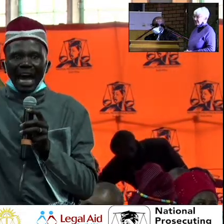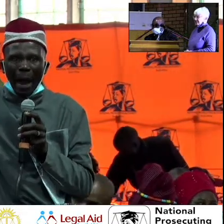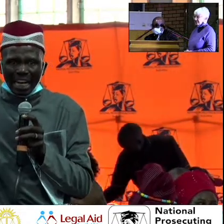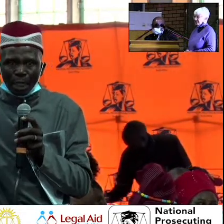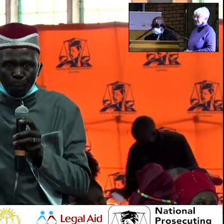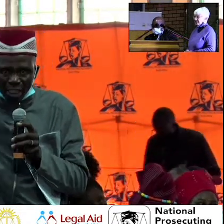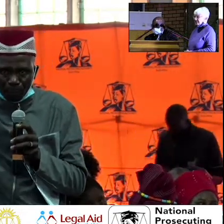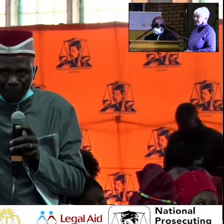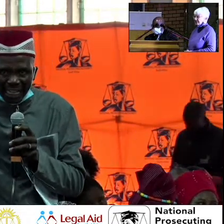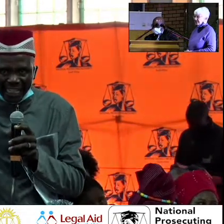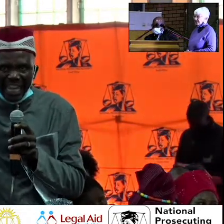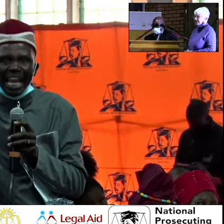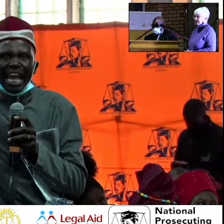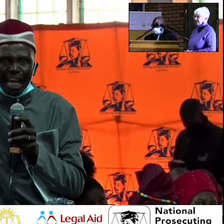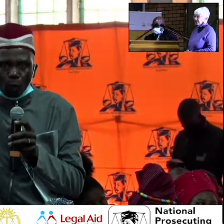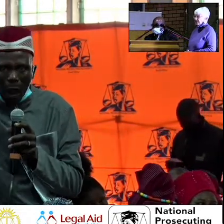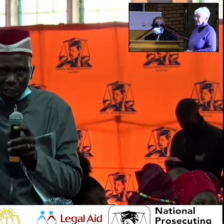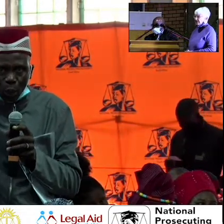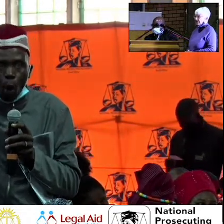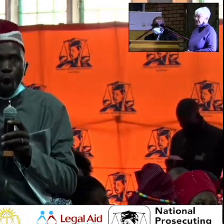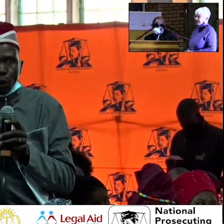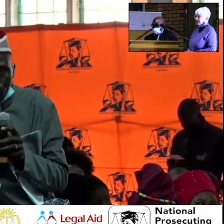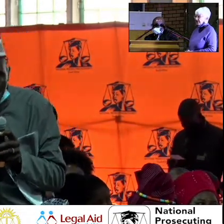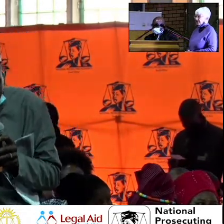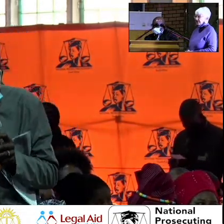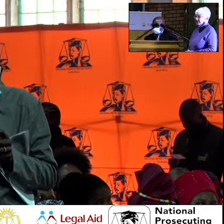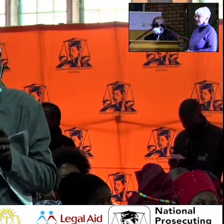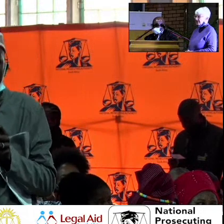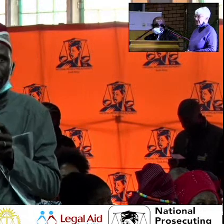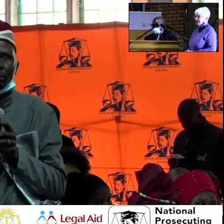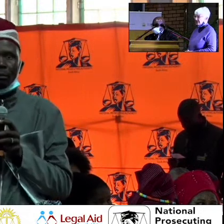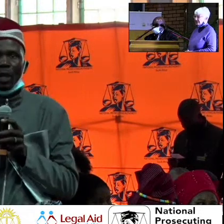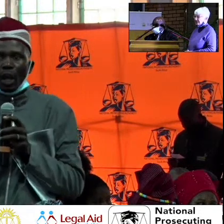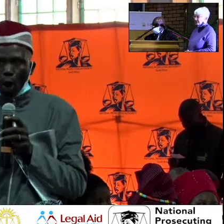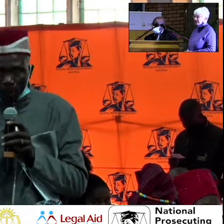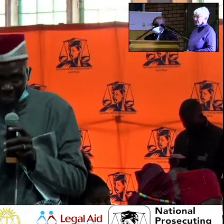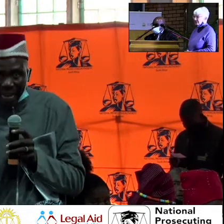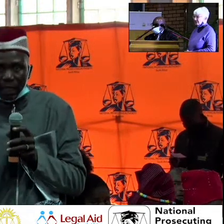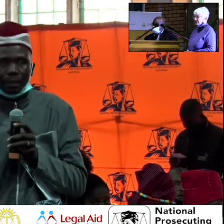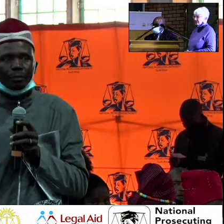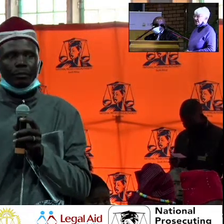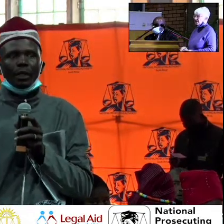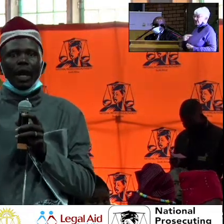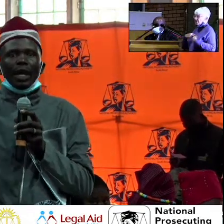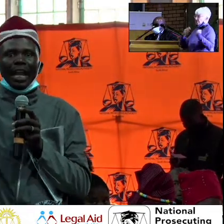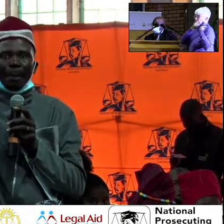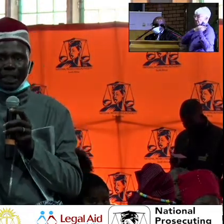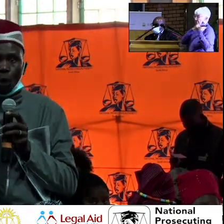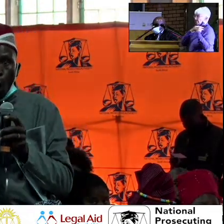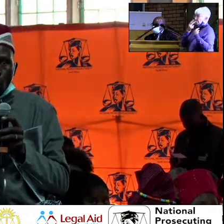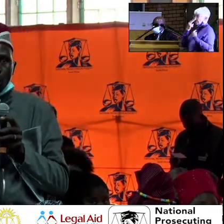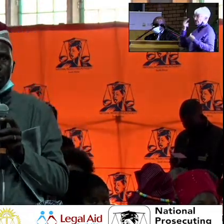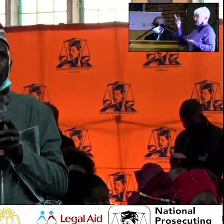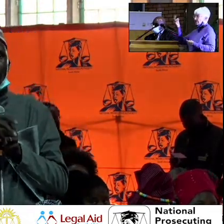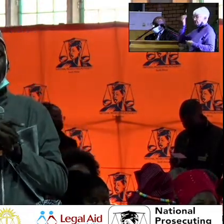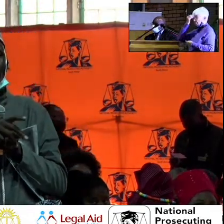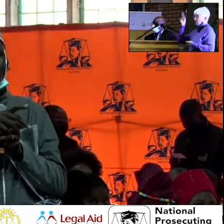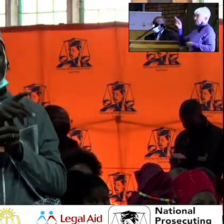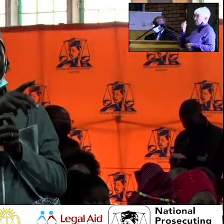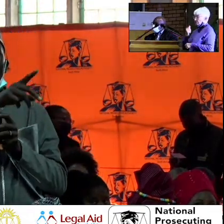It's our responsibility equals to the police. Comrade. Number two,